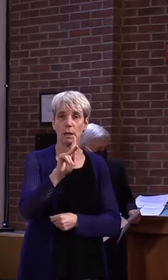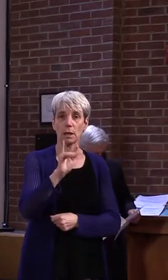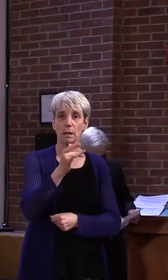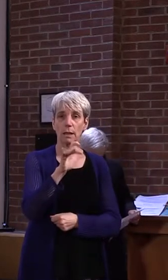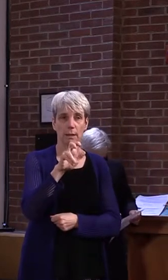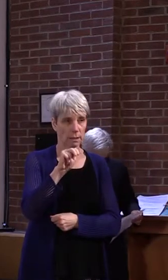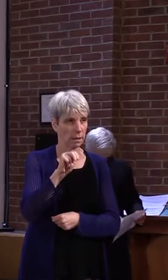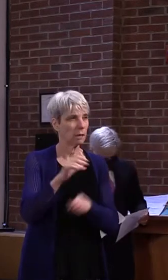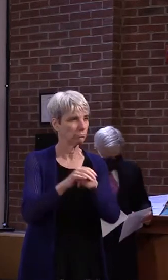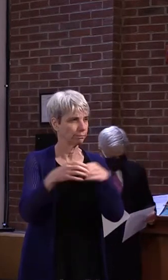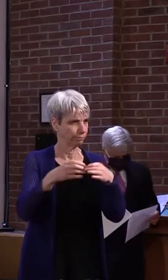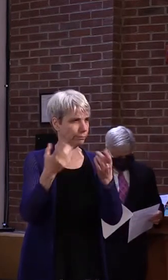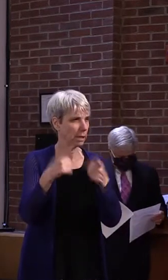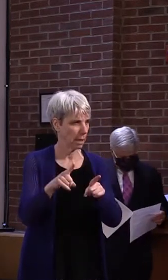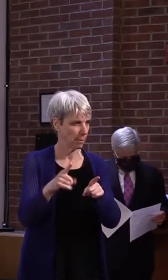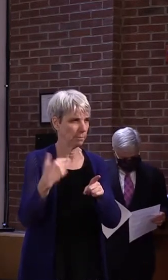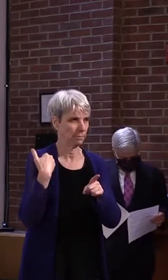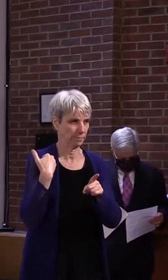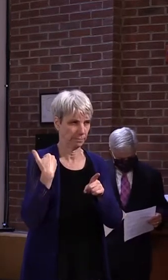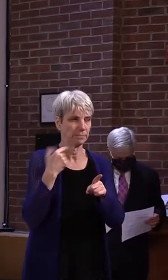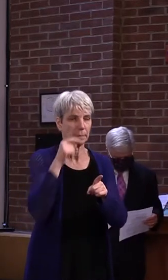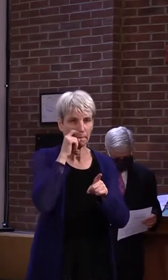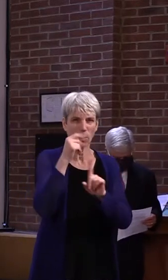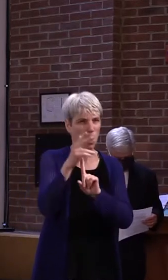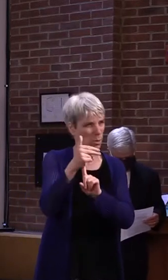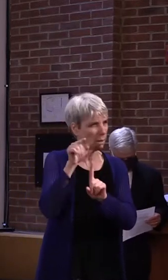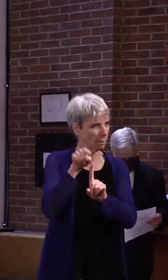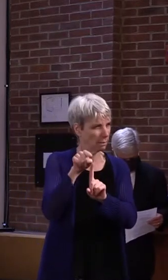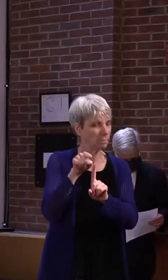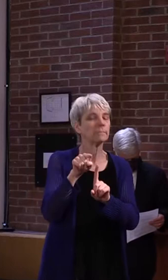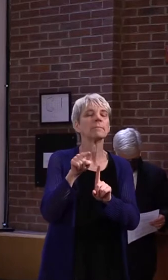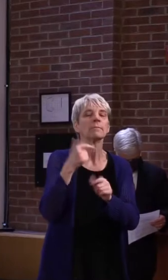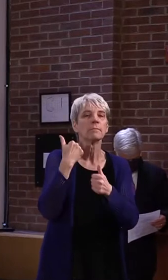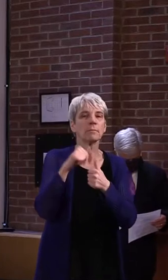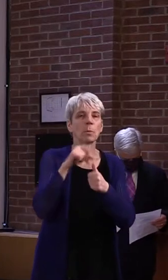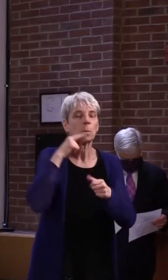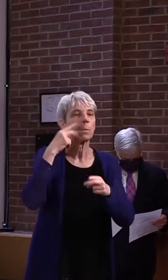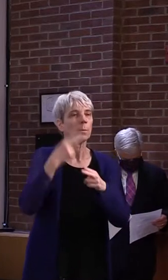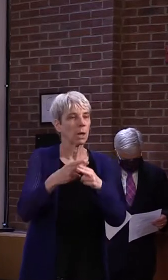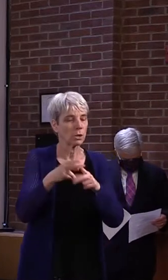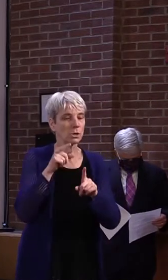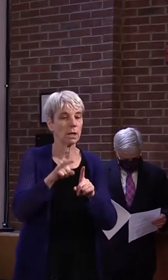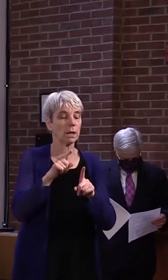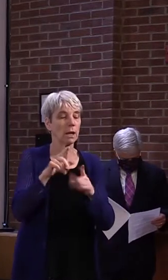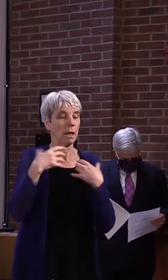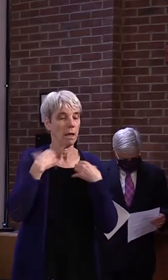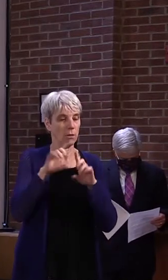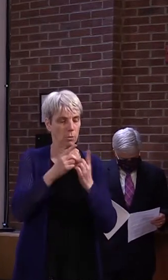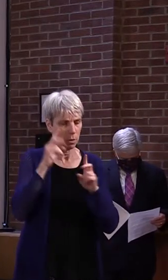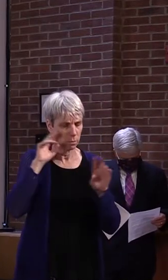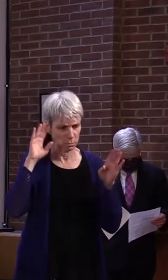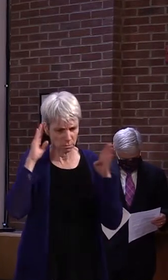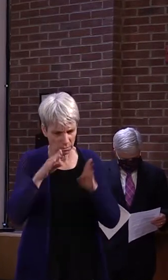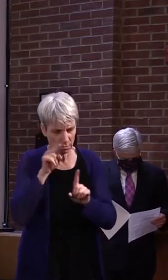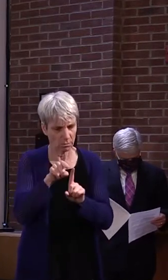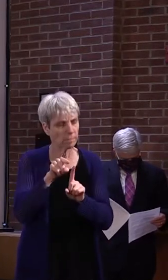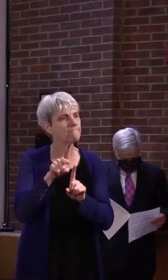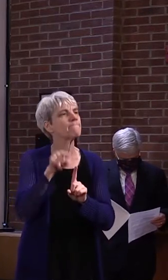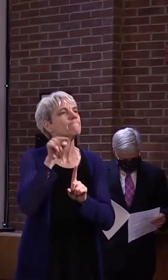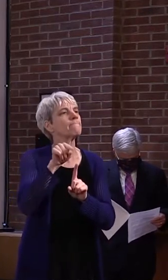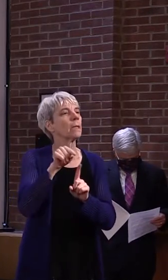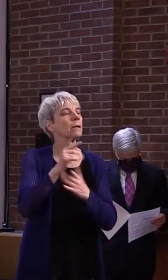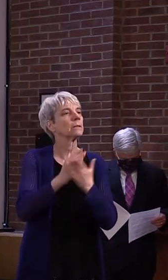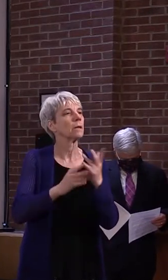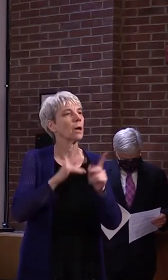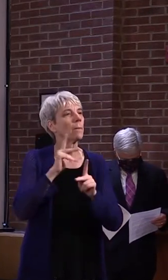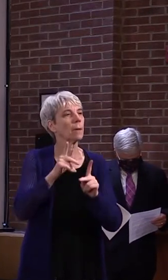release yesterday, the health department is investigating an outbreak of COVID-19 cases associated with people